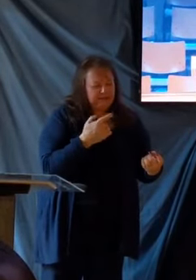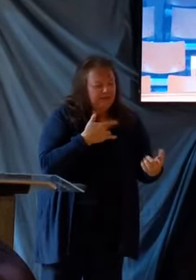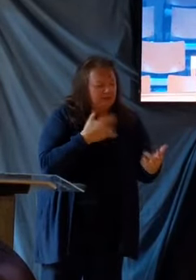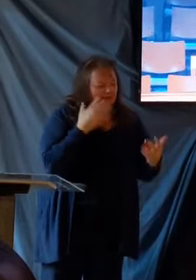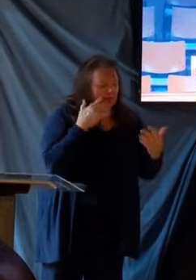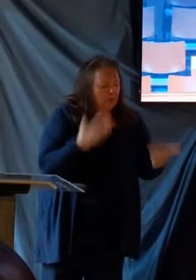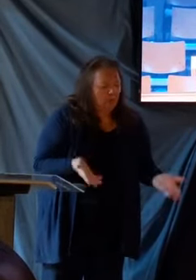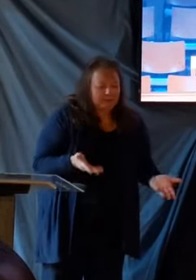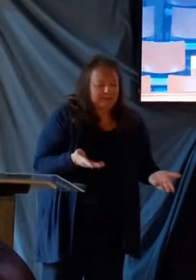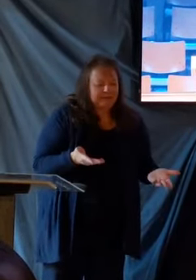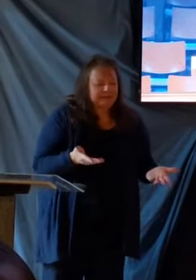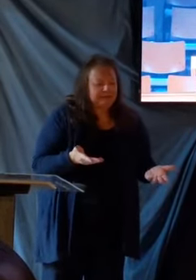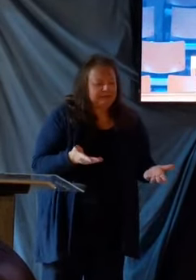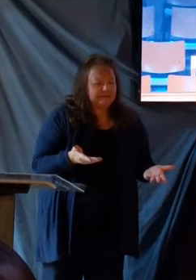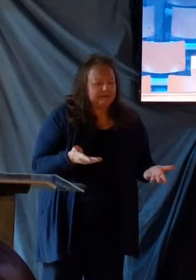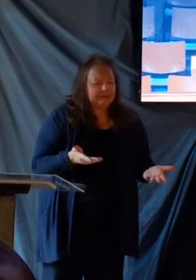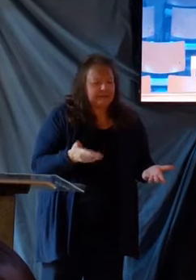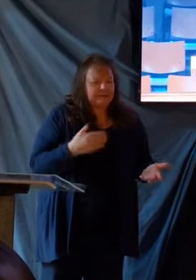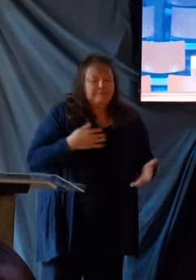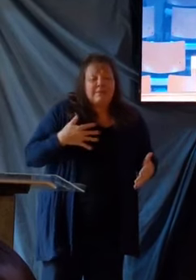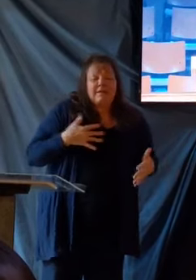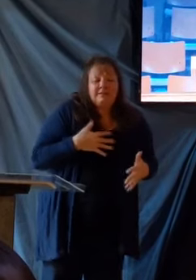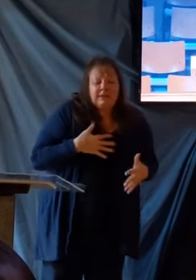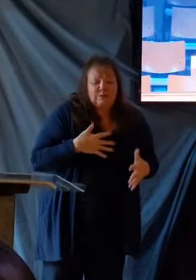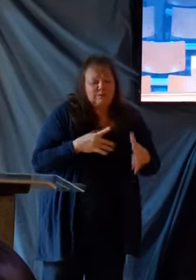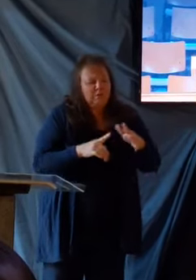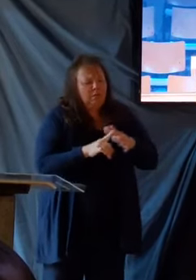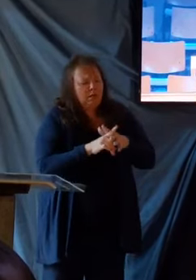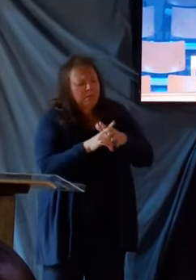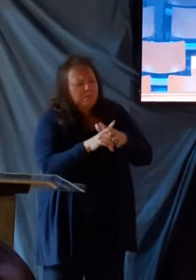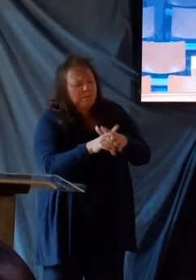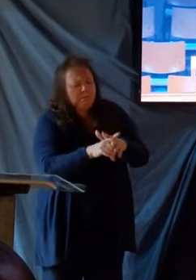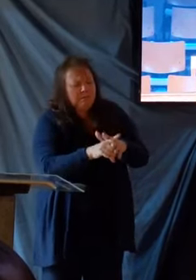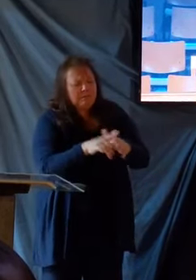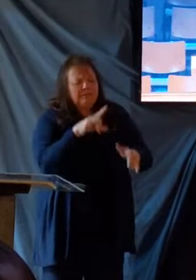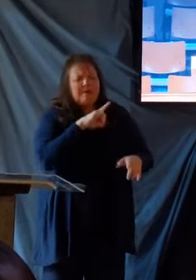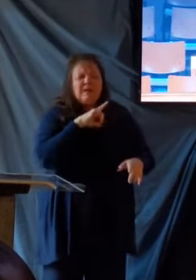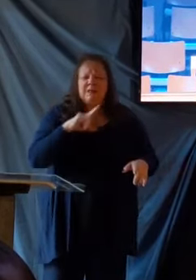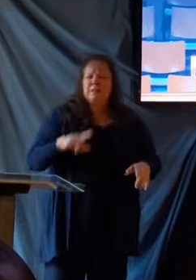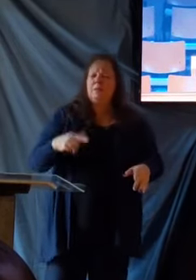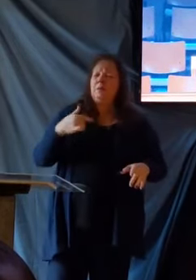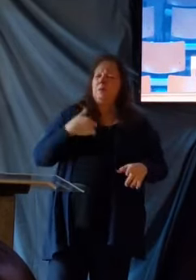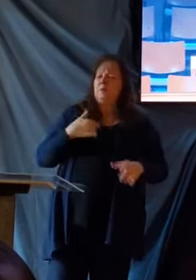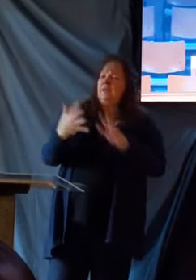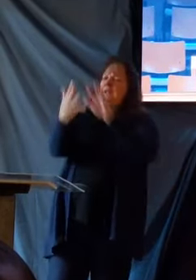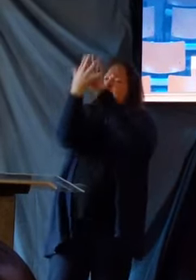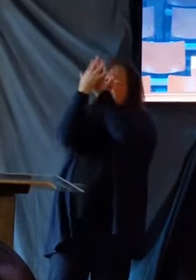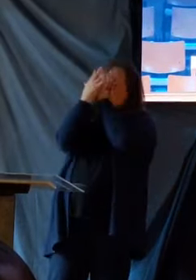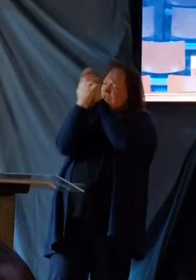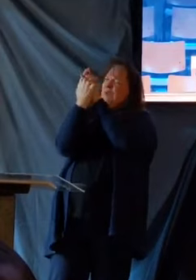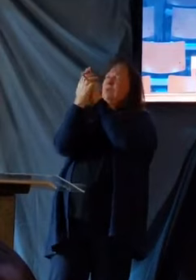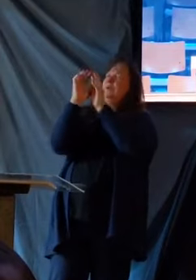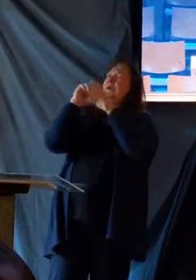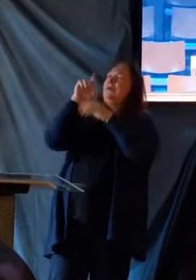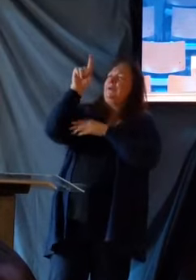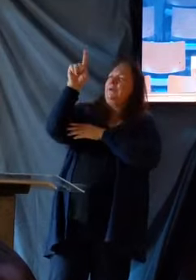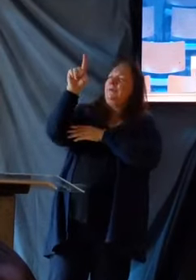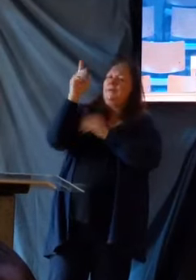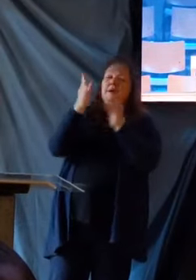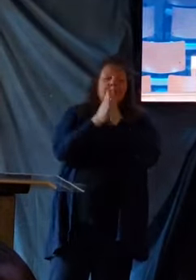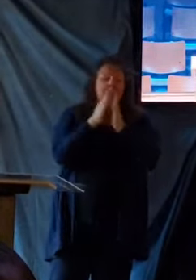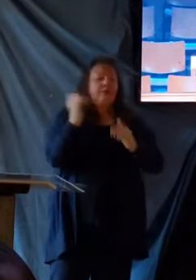hopelessness of life, the fears that come. Lord, we are secure in you. Pray